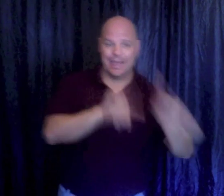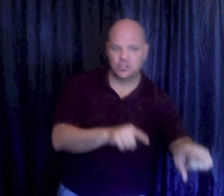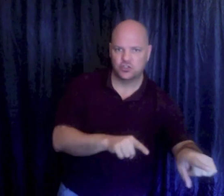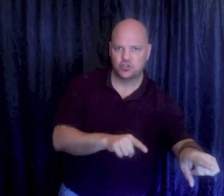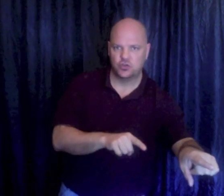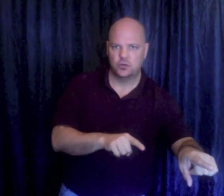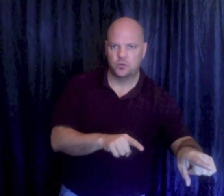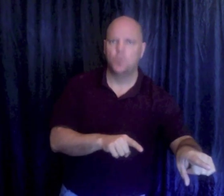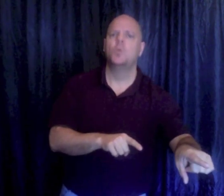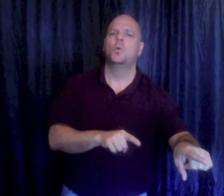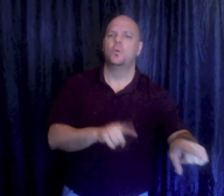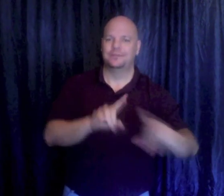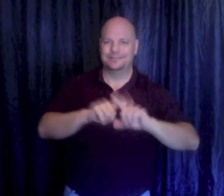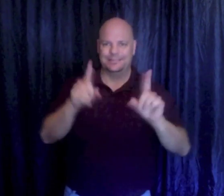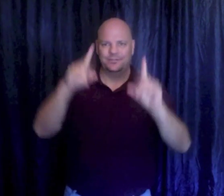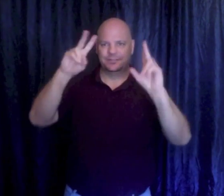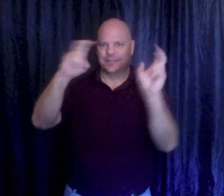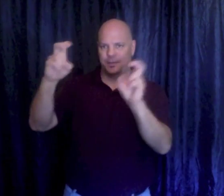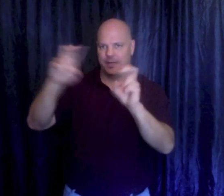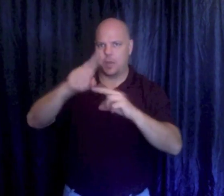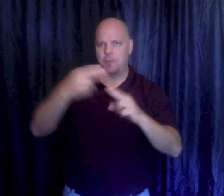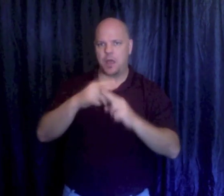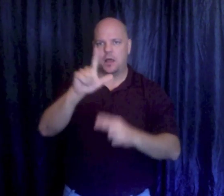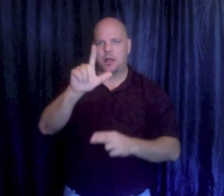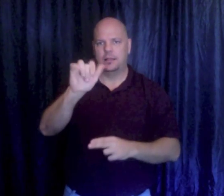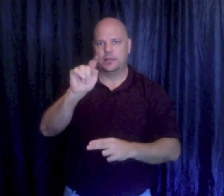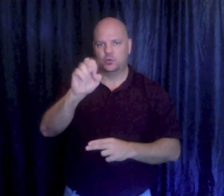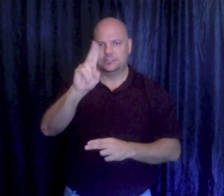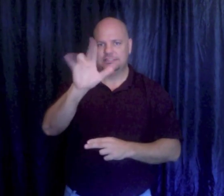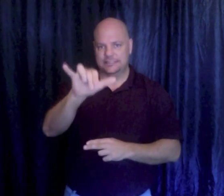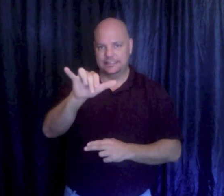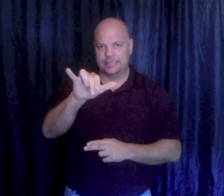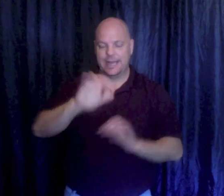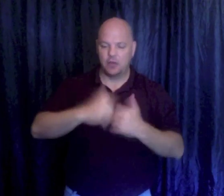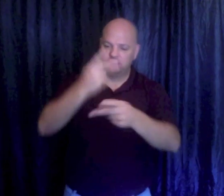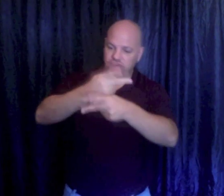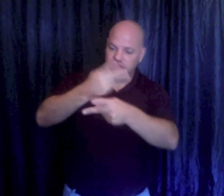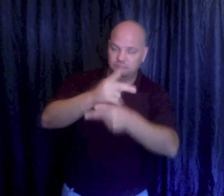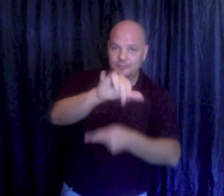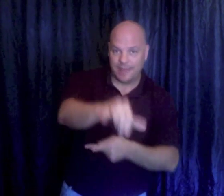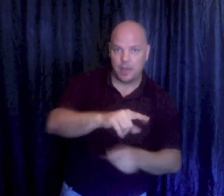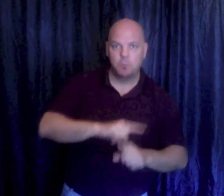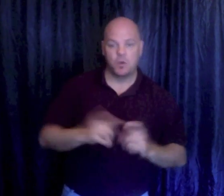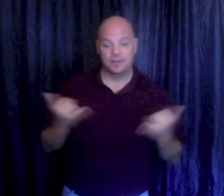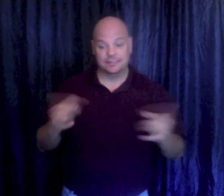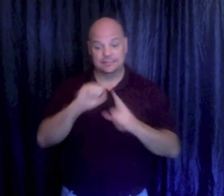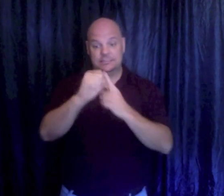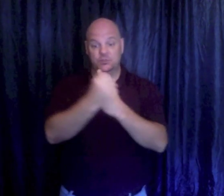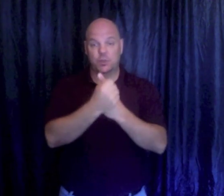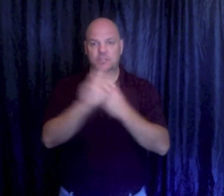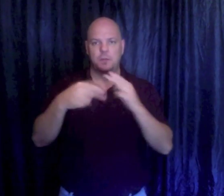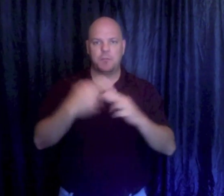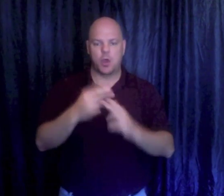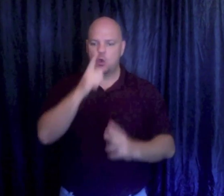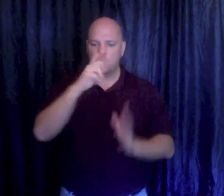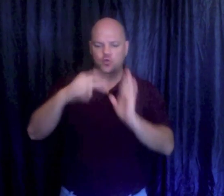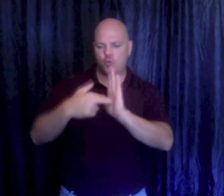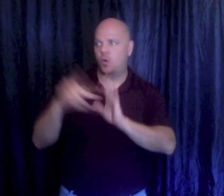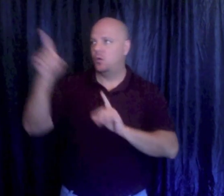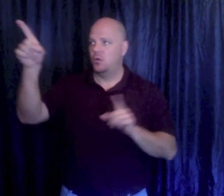topic about literacy and how you manage that. But this case is about the role. What's the role of the interpreter